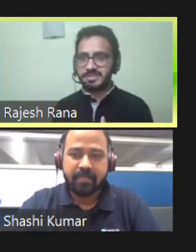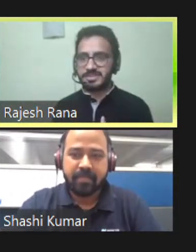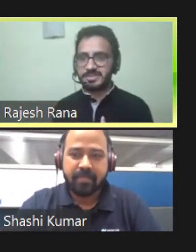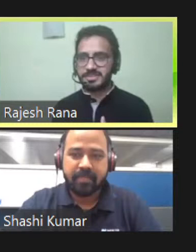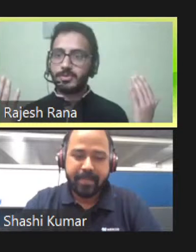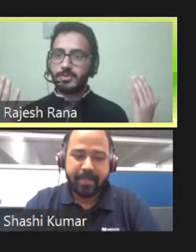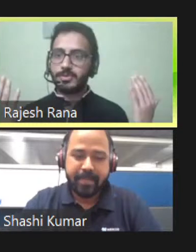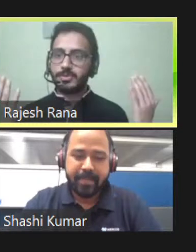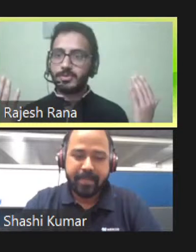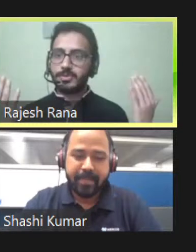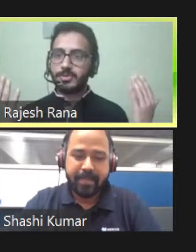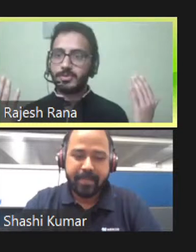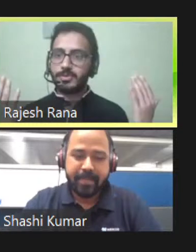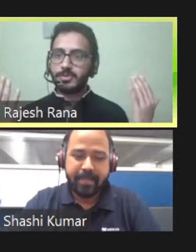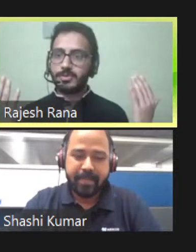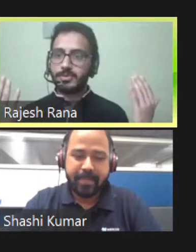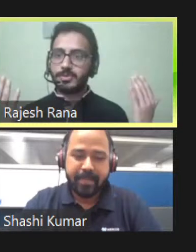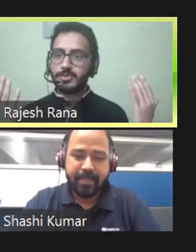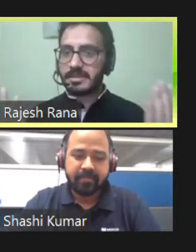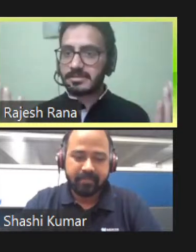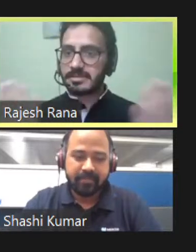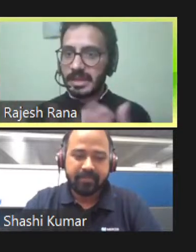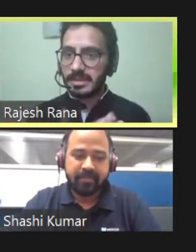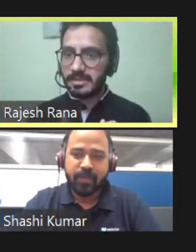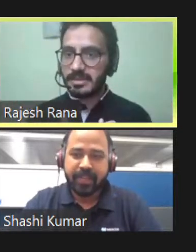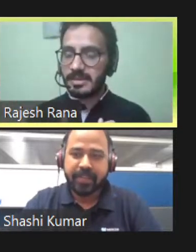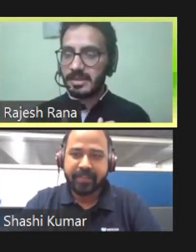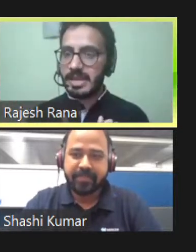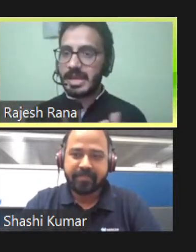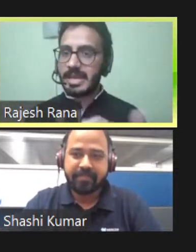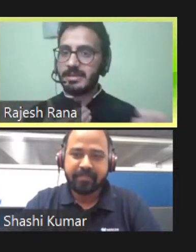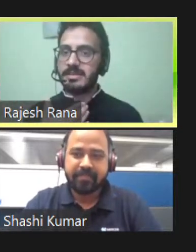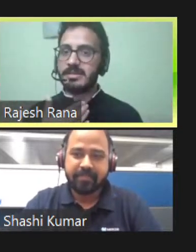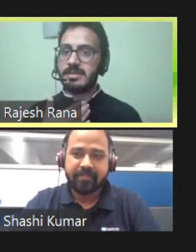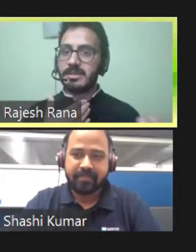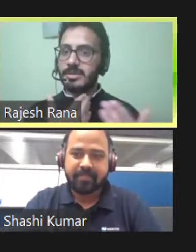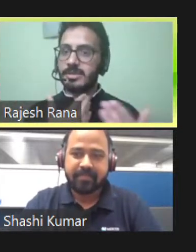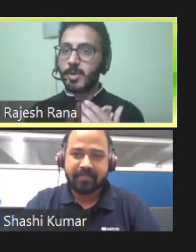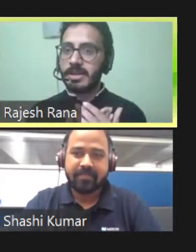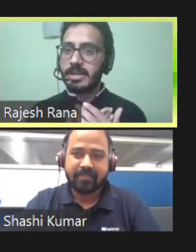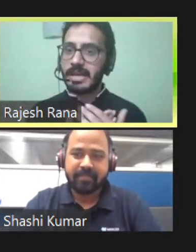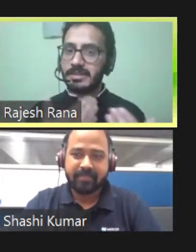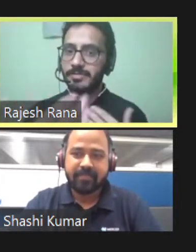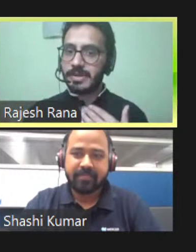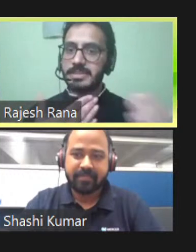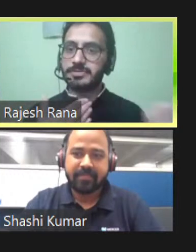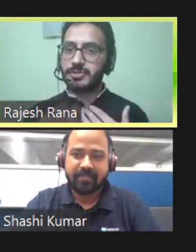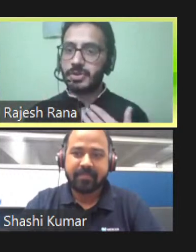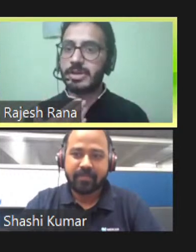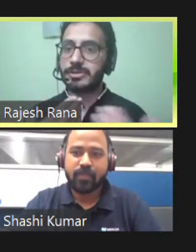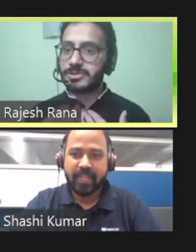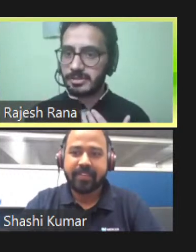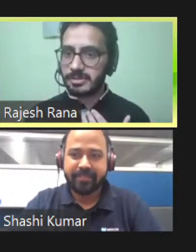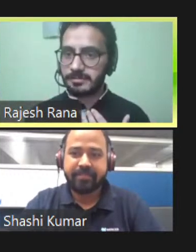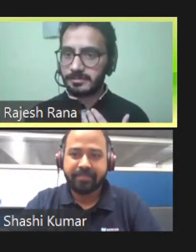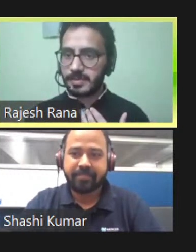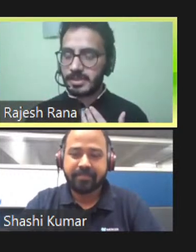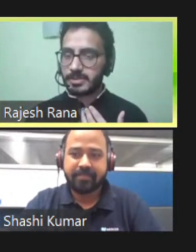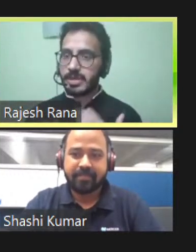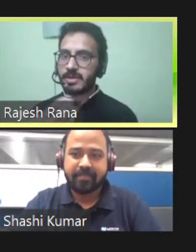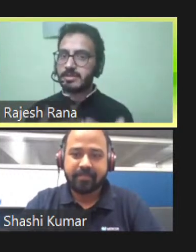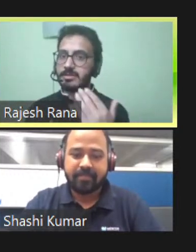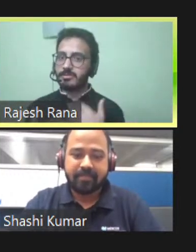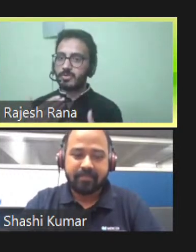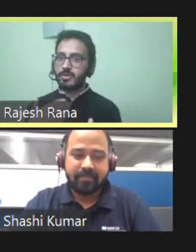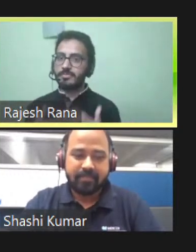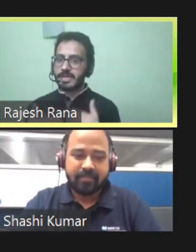you know the correct sign and the bond and the feelings which you are going to share. So